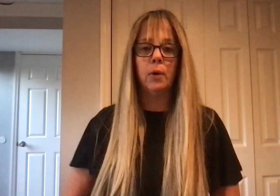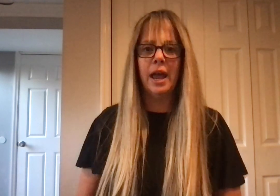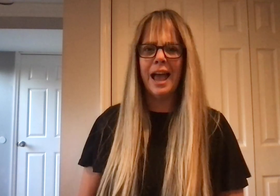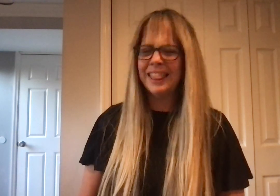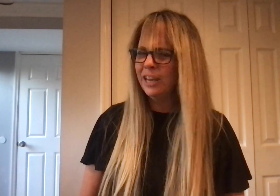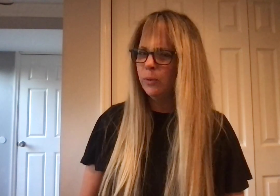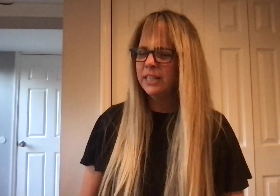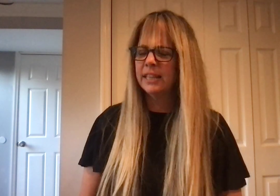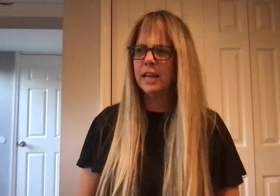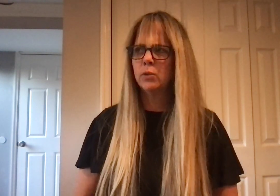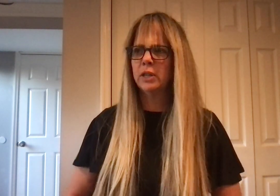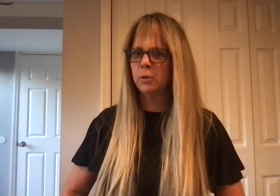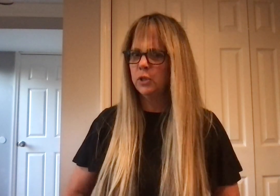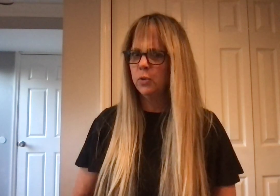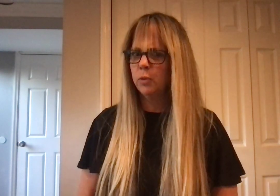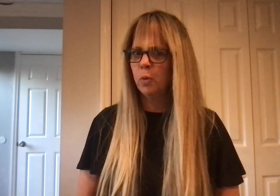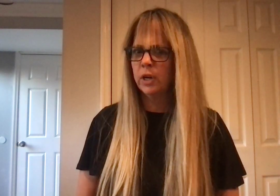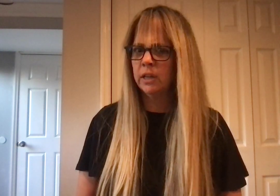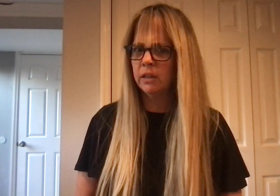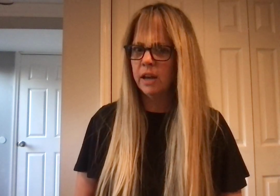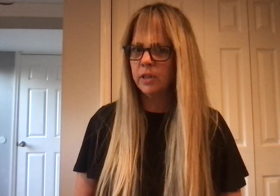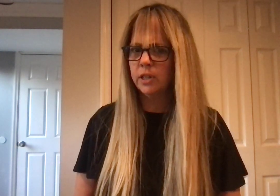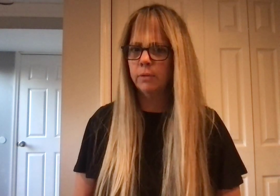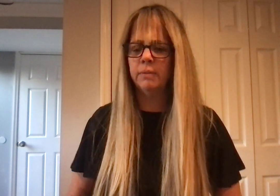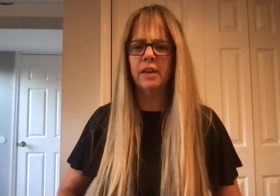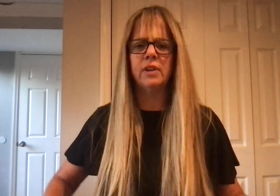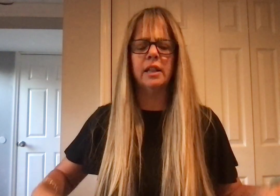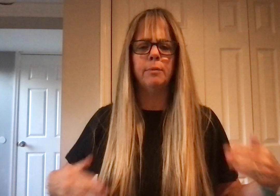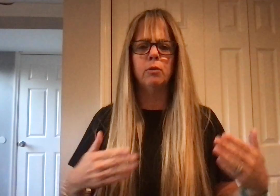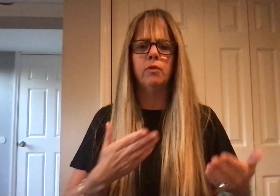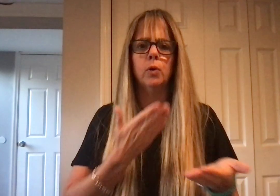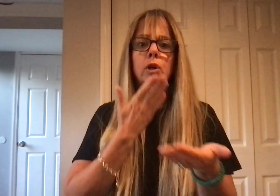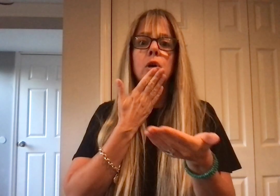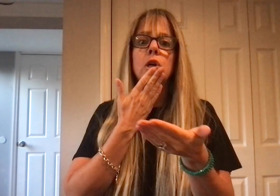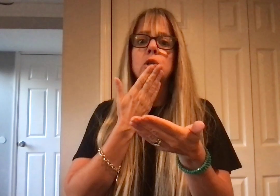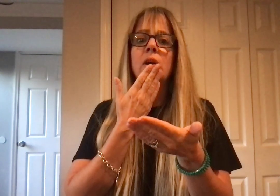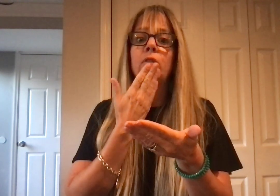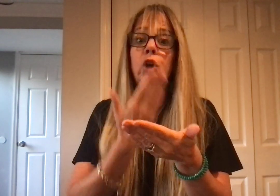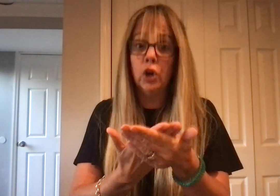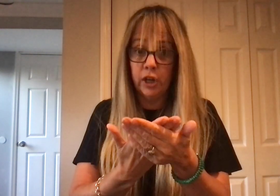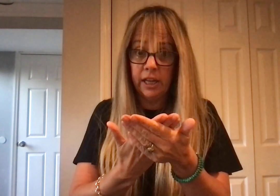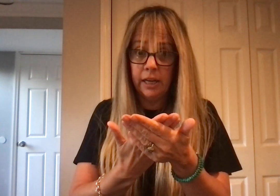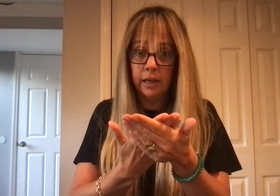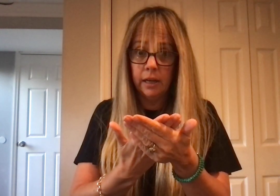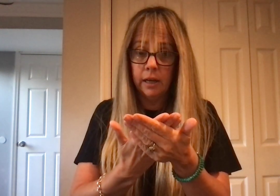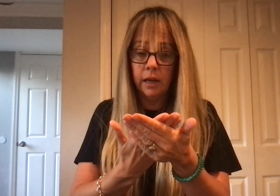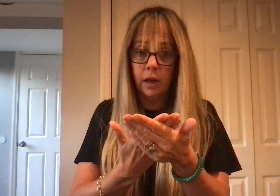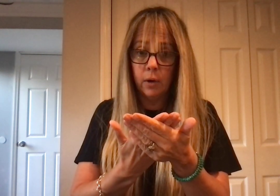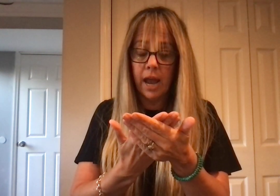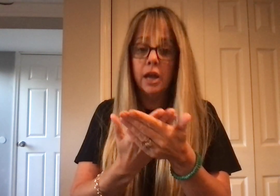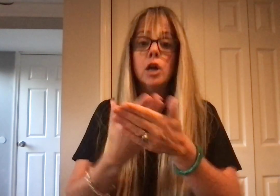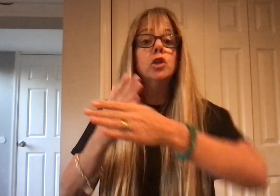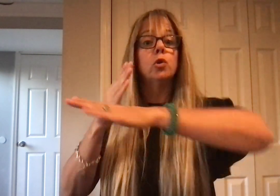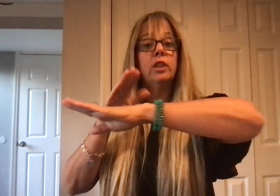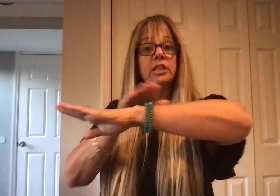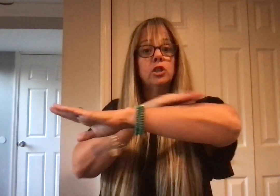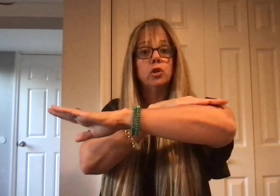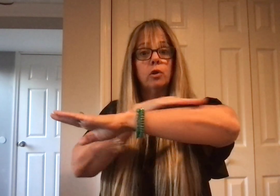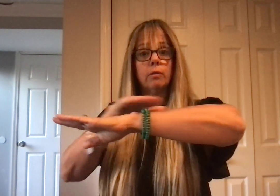Okay. I think we did last week. Did we do good morning, good afternoon? If not, let me review it. So we have good. Okay. So this is your